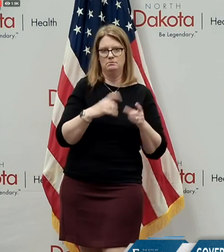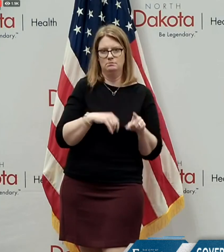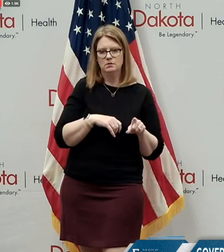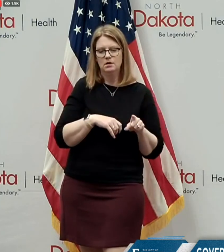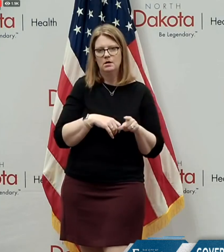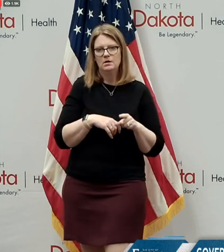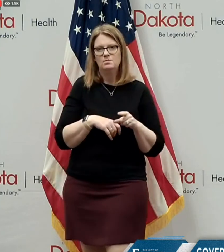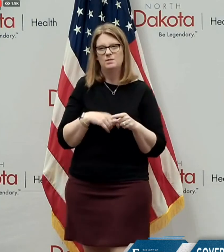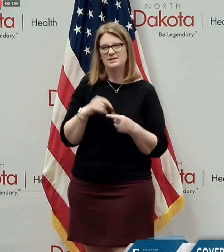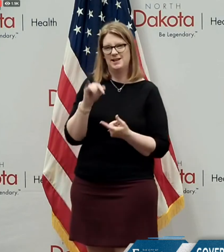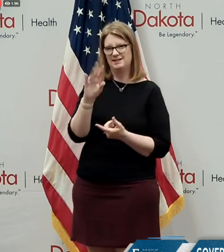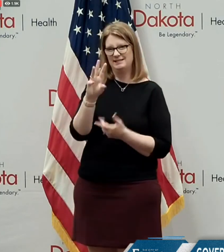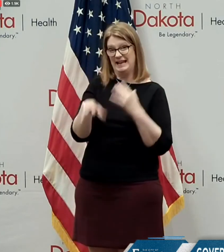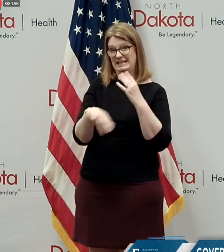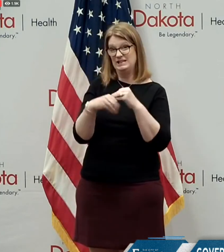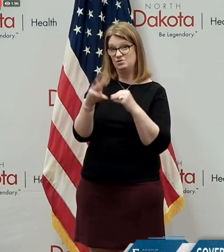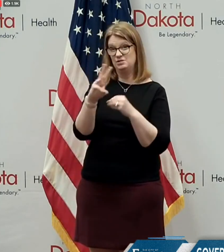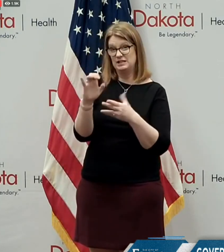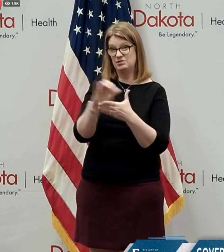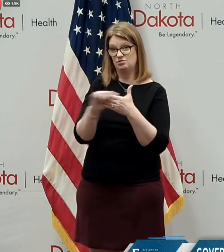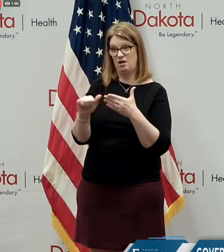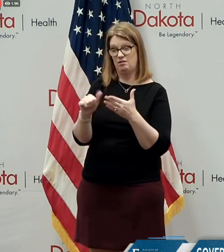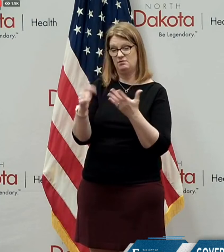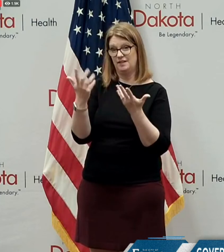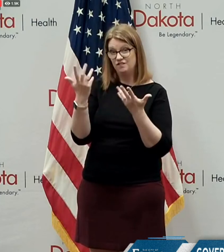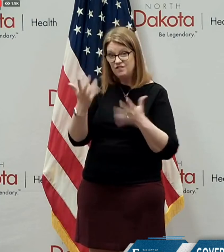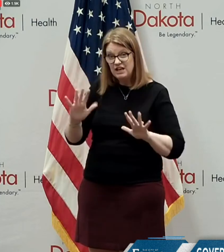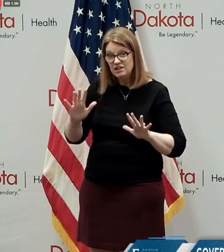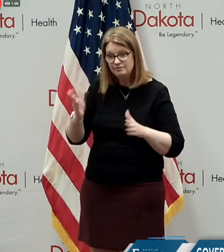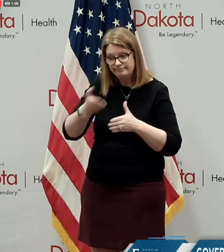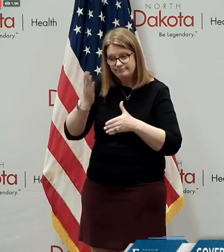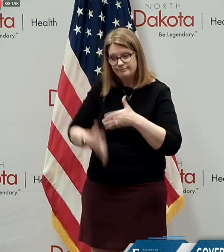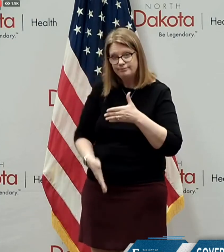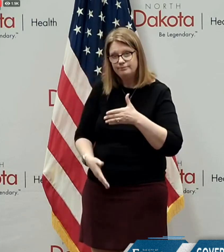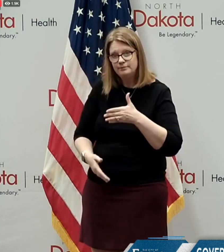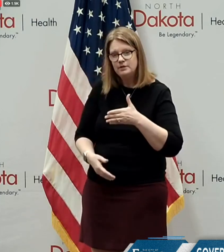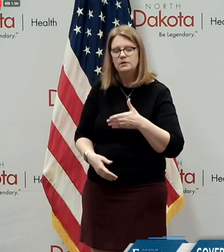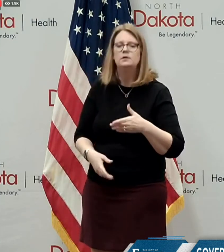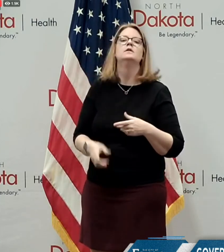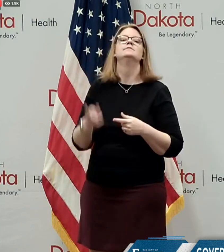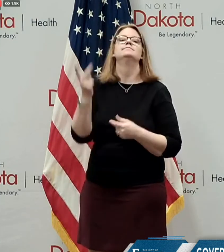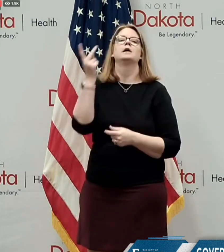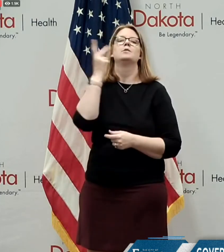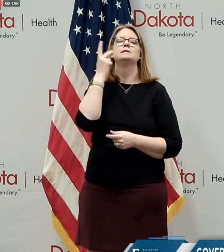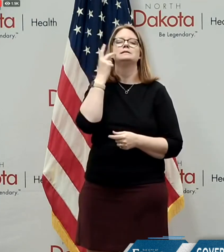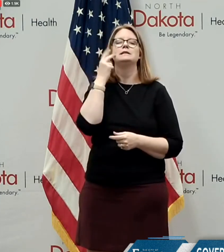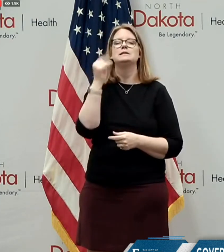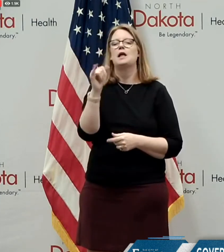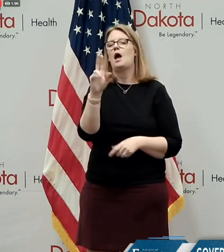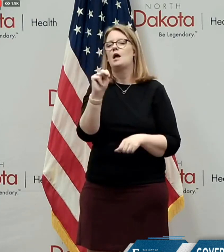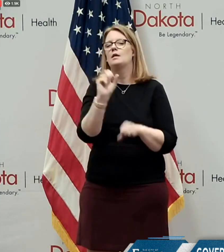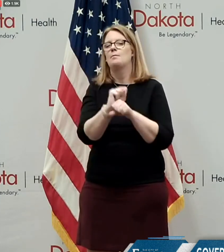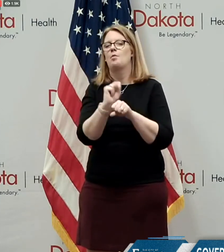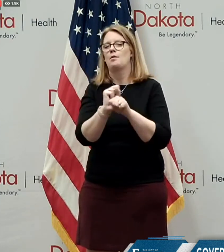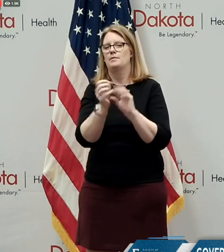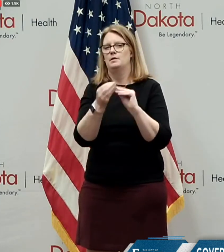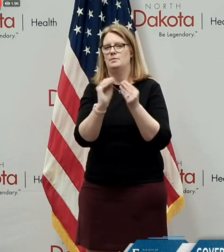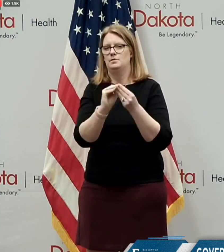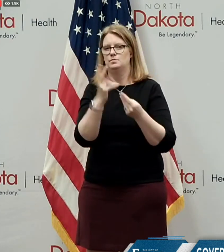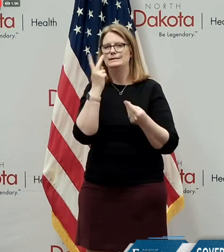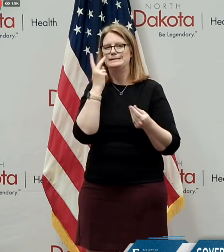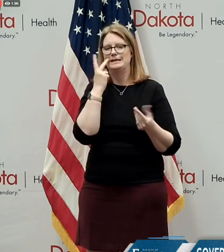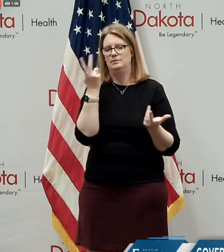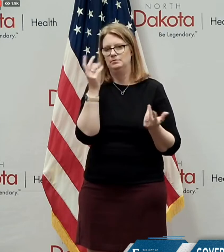would, I guess we'll know what the real unemployment rate is when it's more of an equalized.